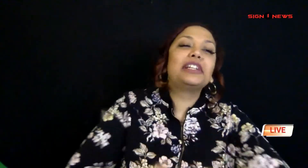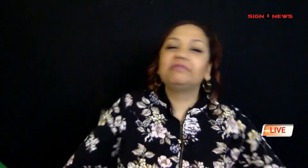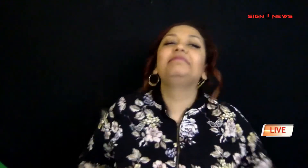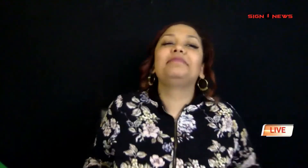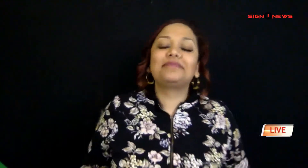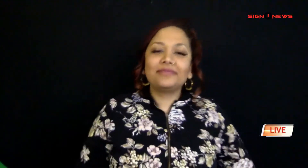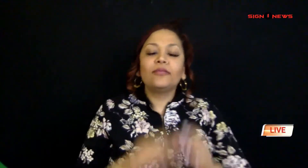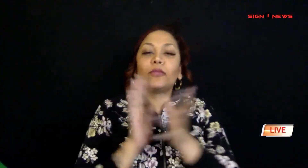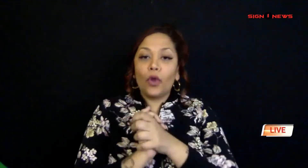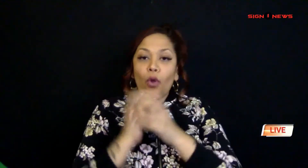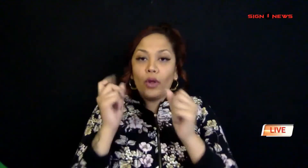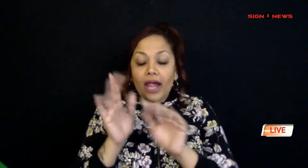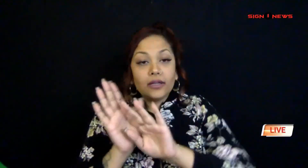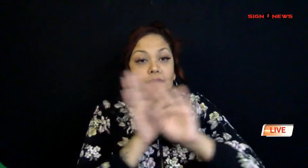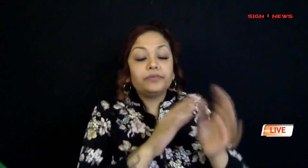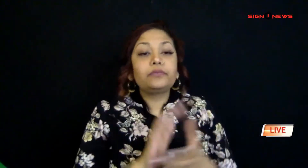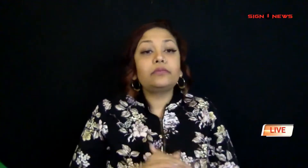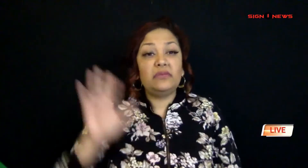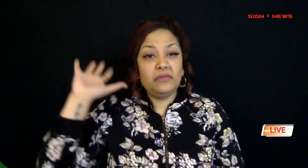one.